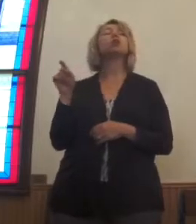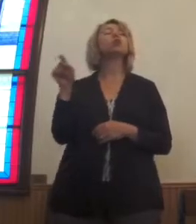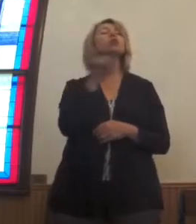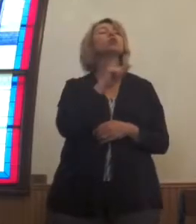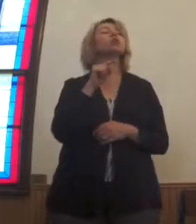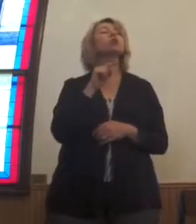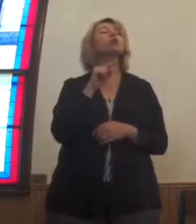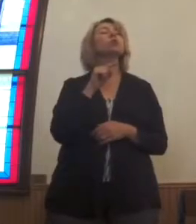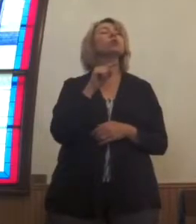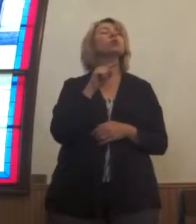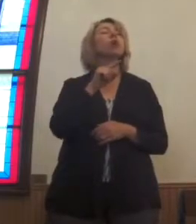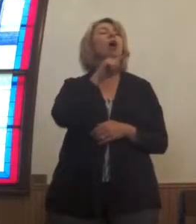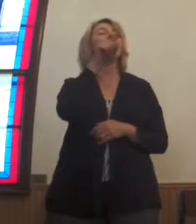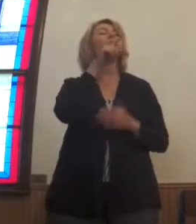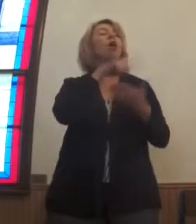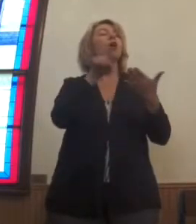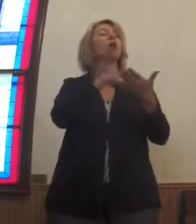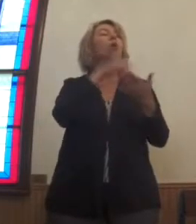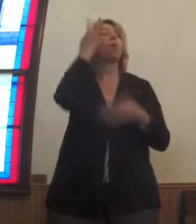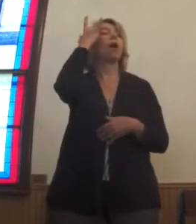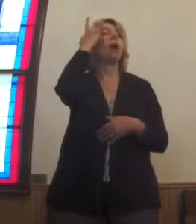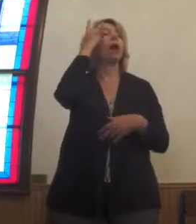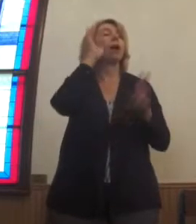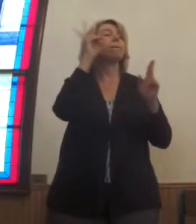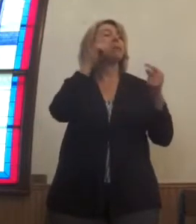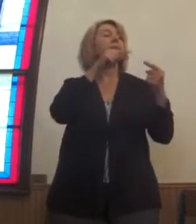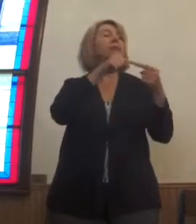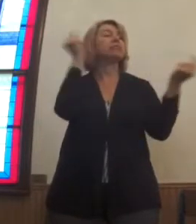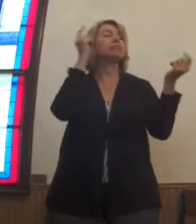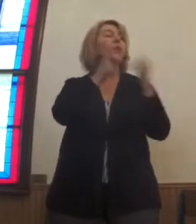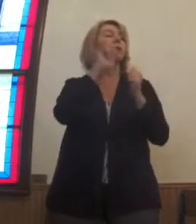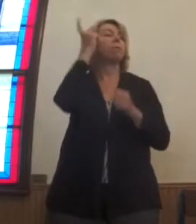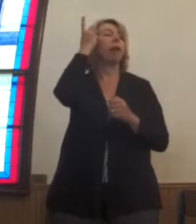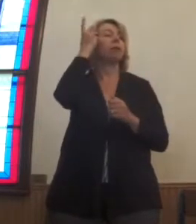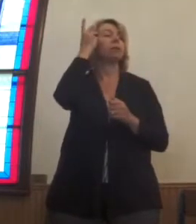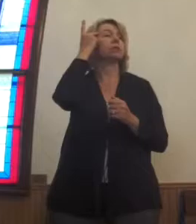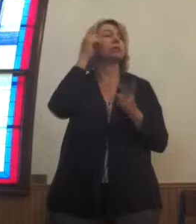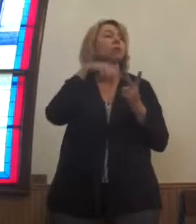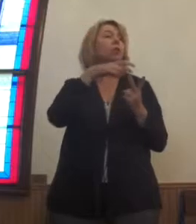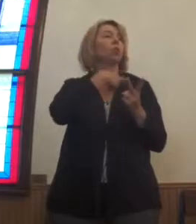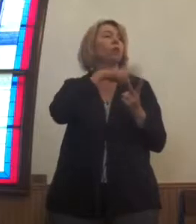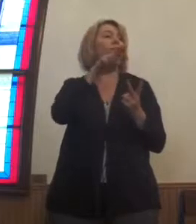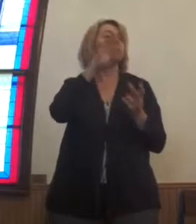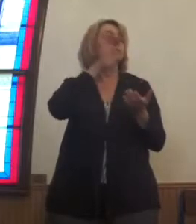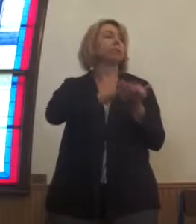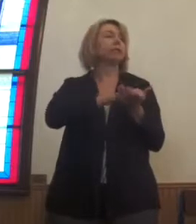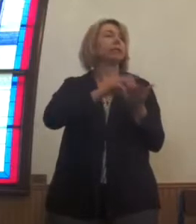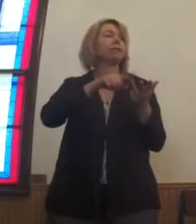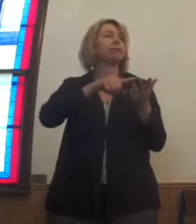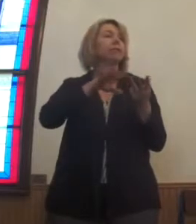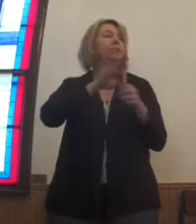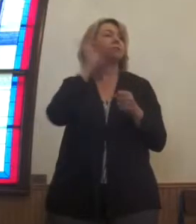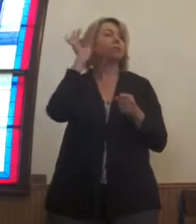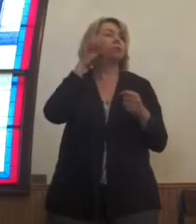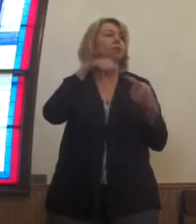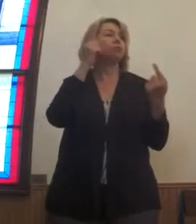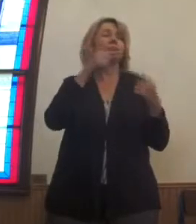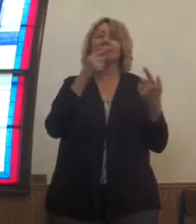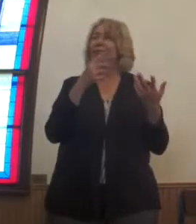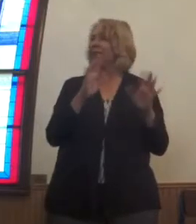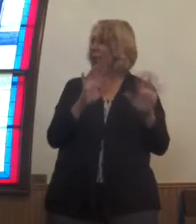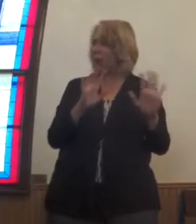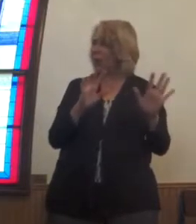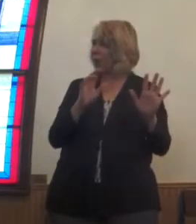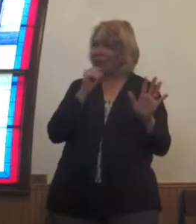are the persecuted because people do not agree with your political views, your religious views, your spiritual views, etc., etc., etc.,